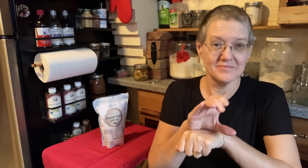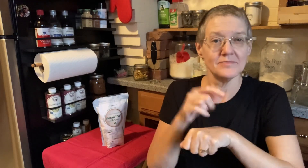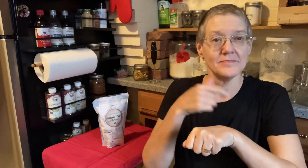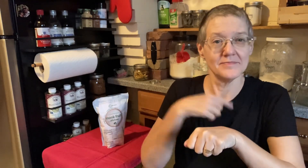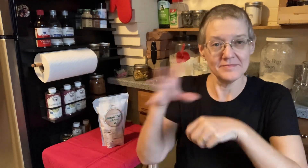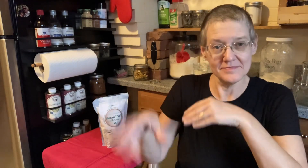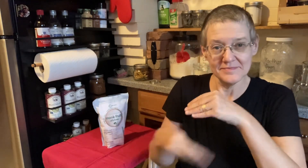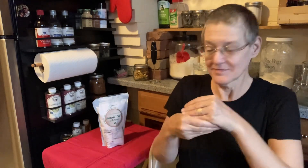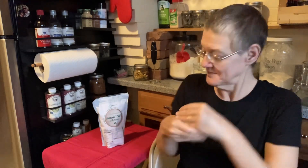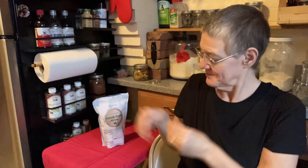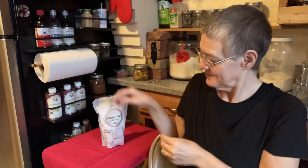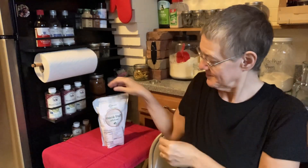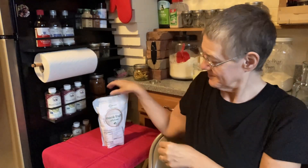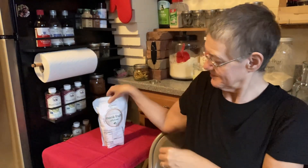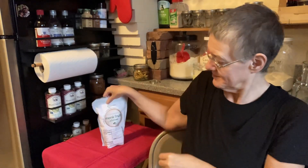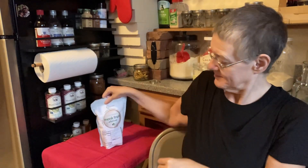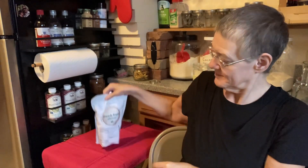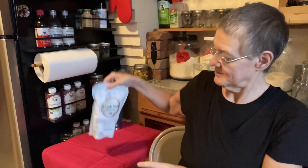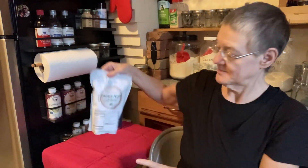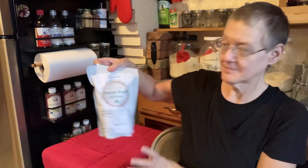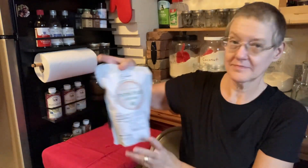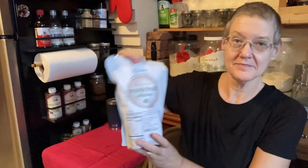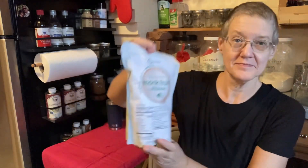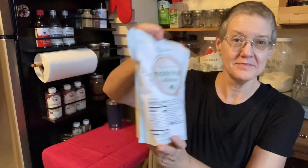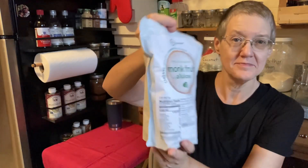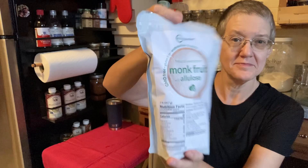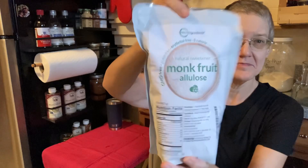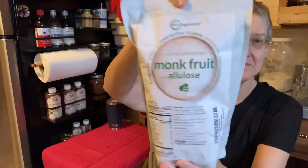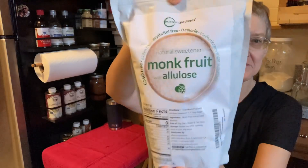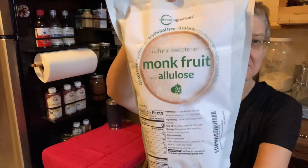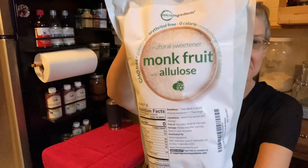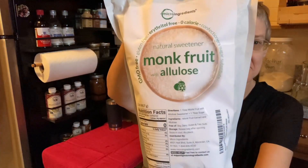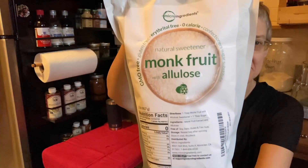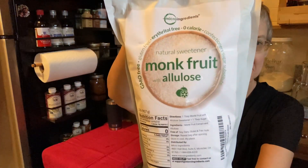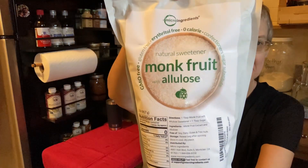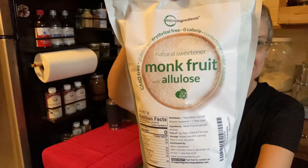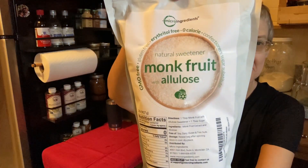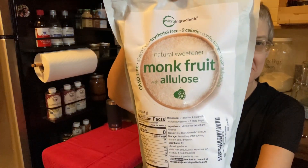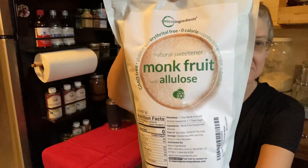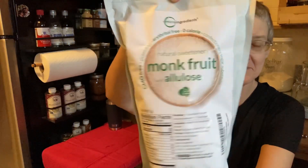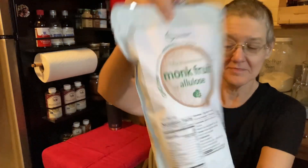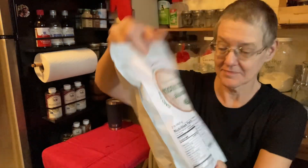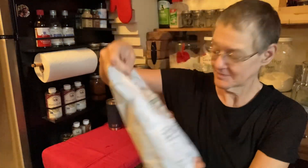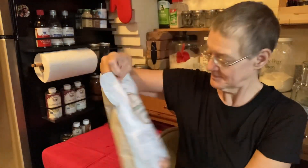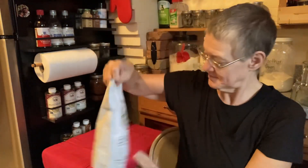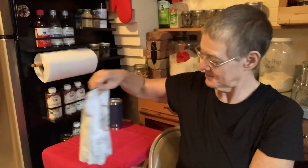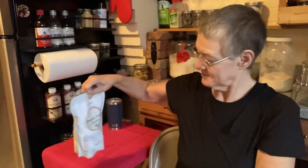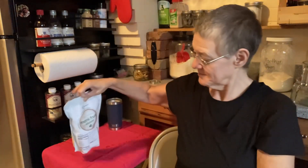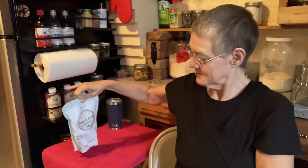Now, the crust is going to be chocolate, and I'm going to be using this monk fruit